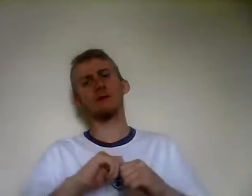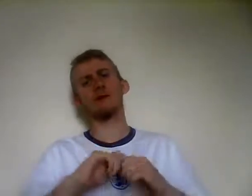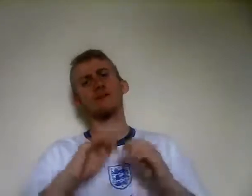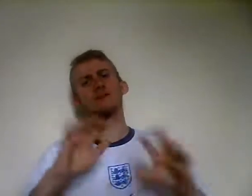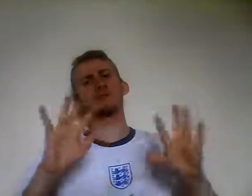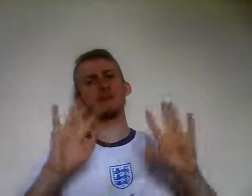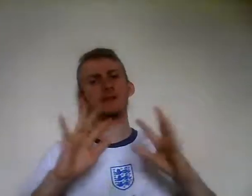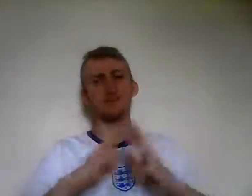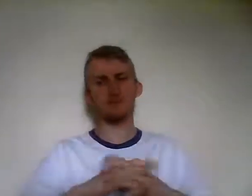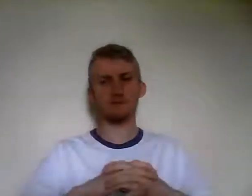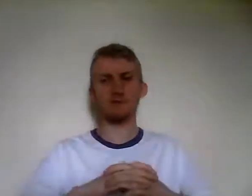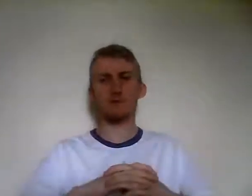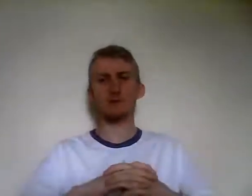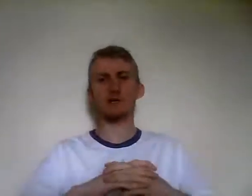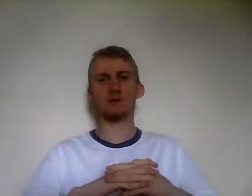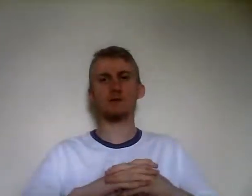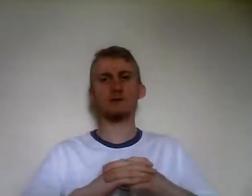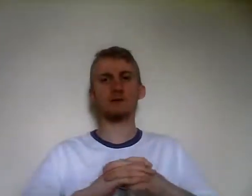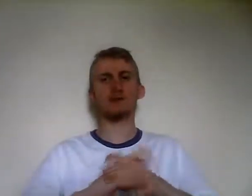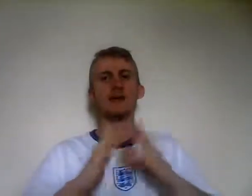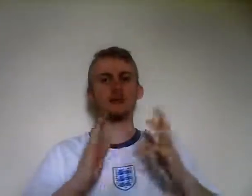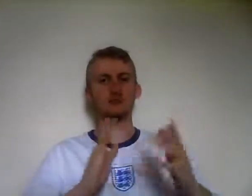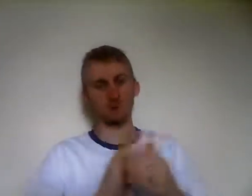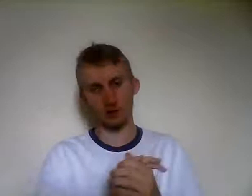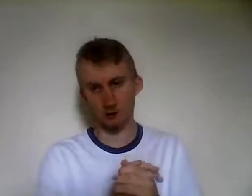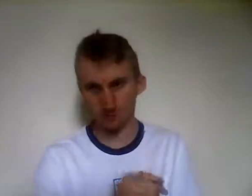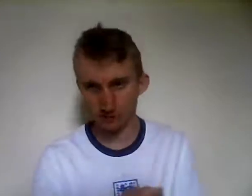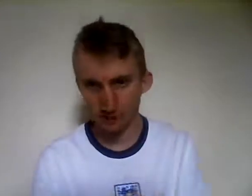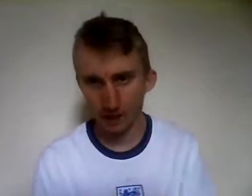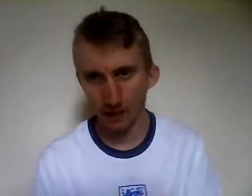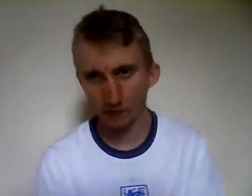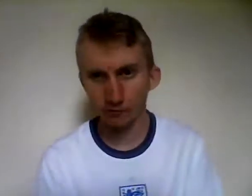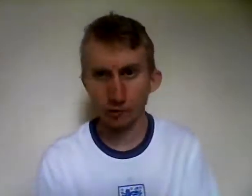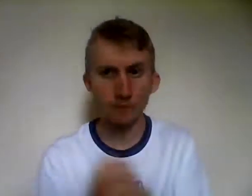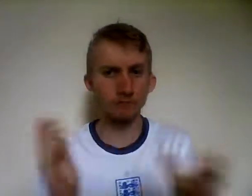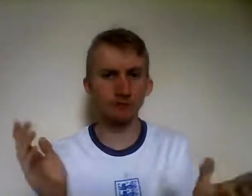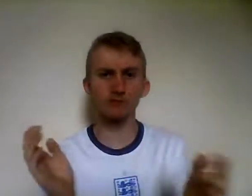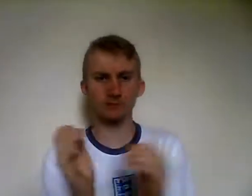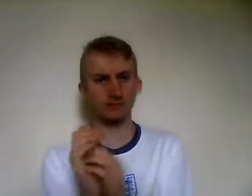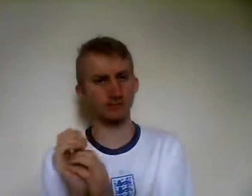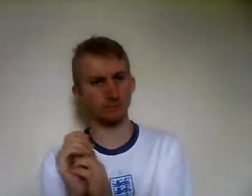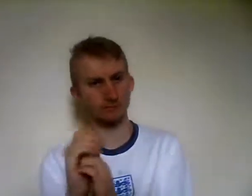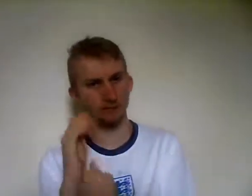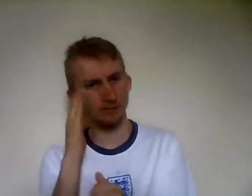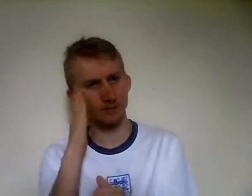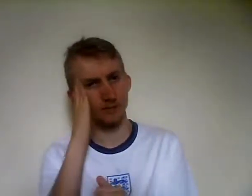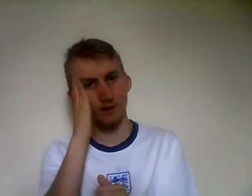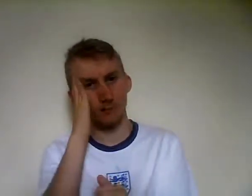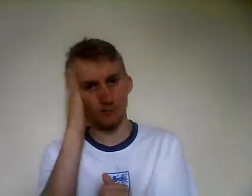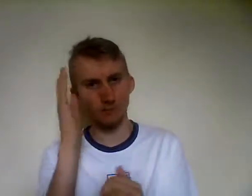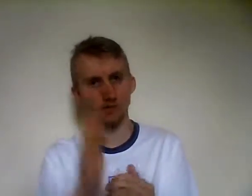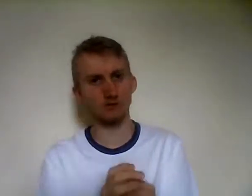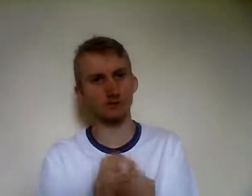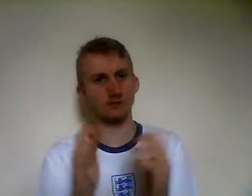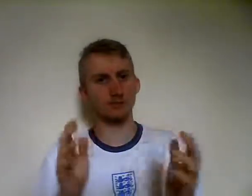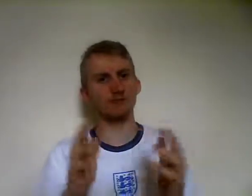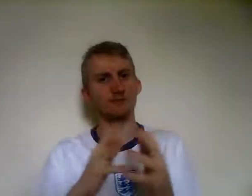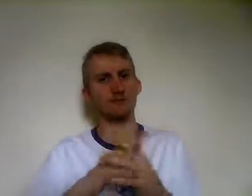their first 10 games quickly put paid to any such hopes, and their form improved as the season progressed, with the West Sussex outfit